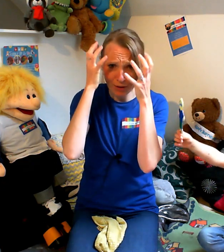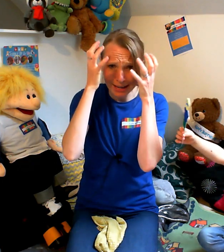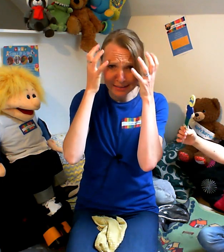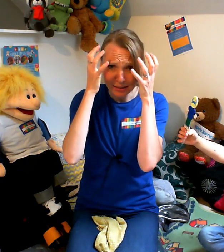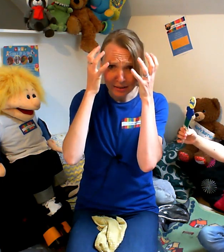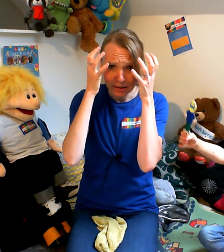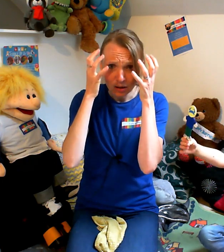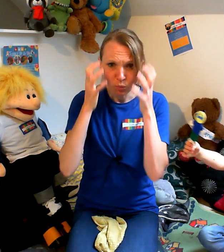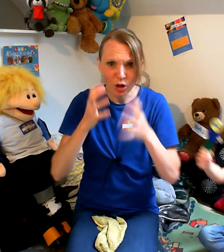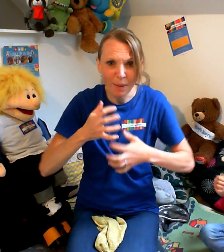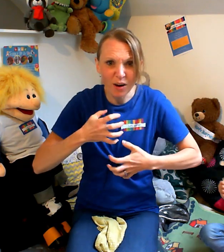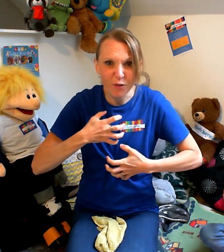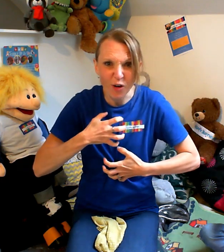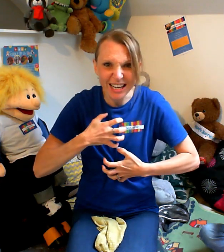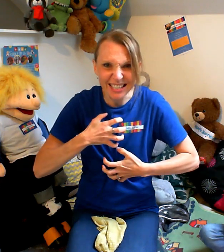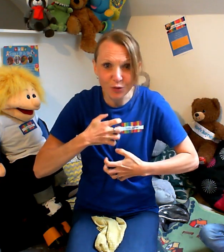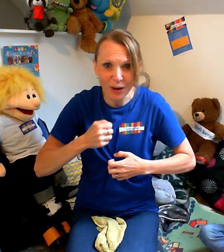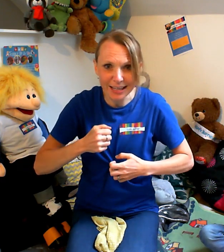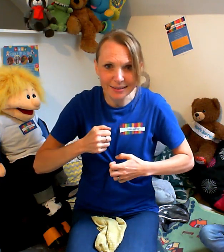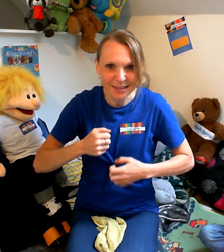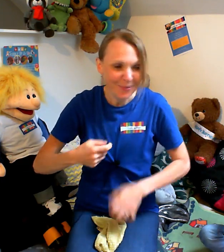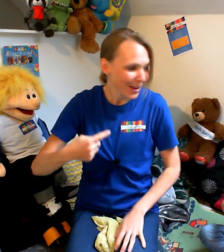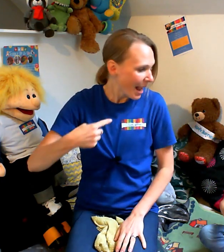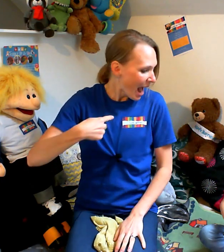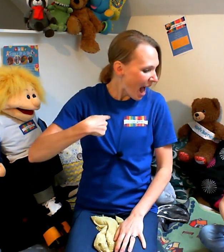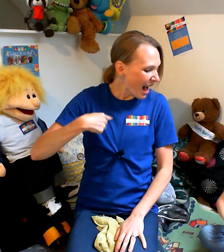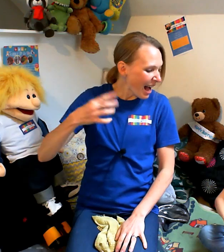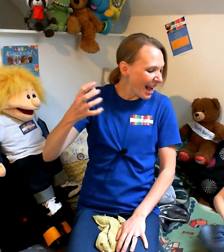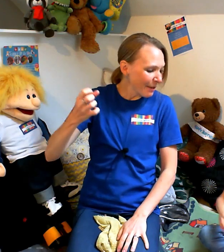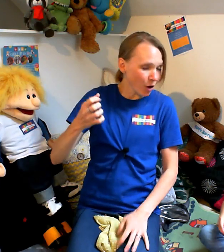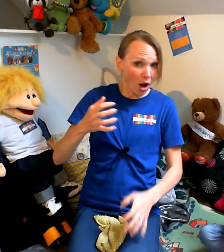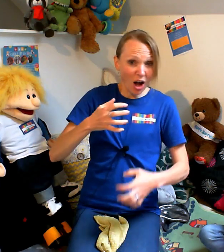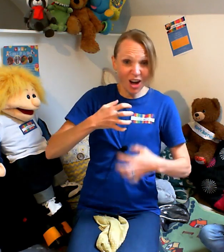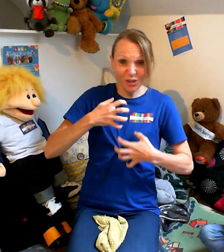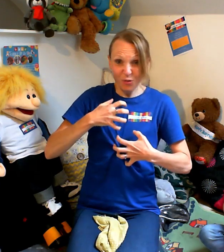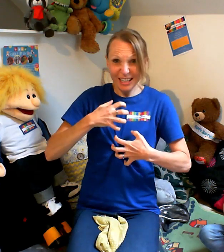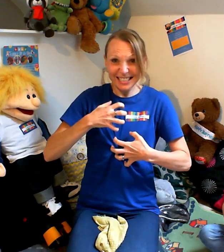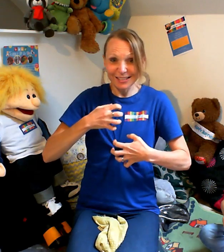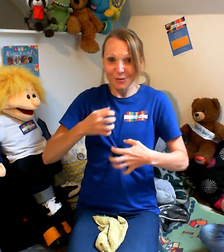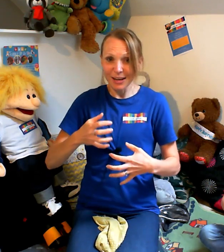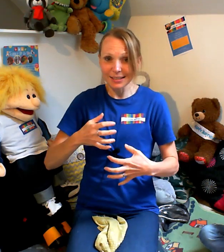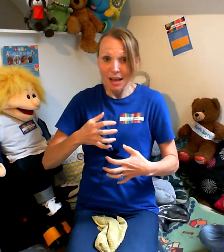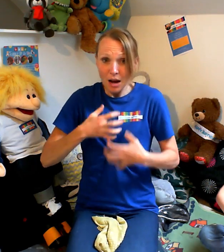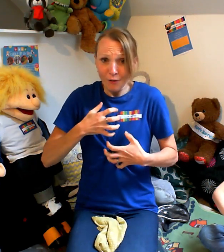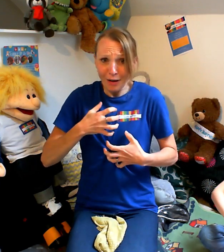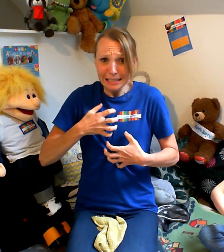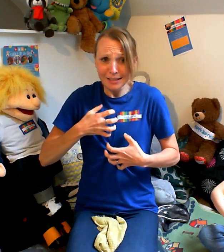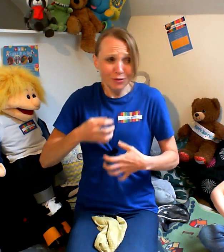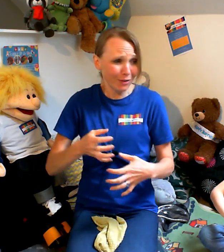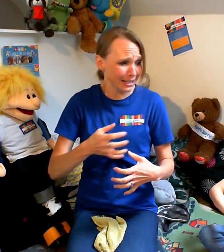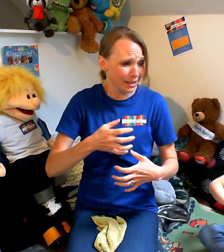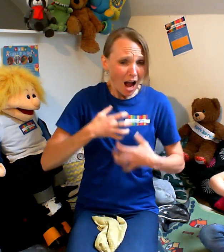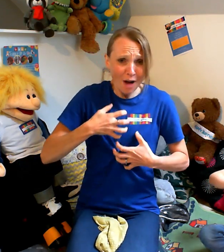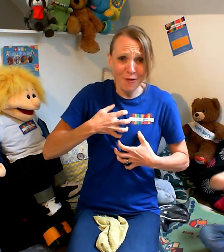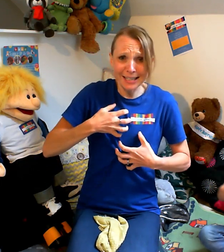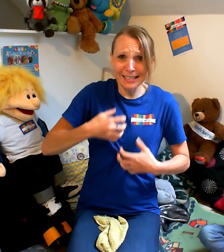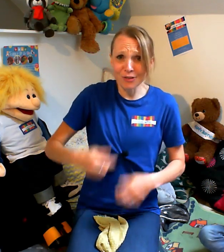worried? What about a frightened face? I've got a frightened face, a frightened face, a frightened